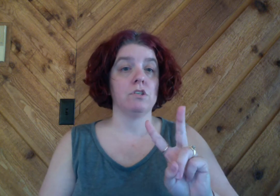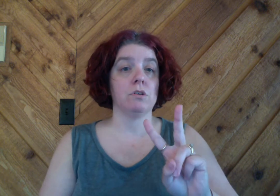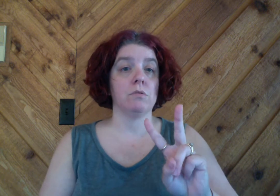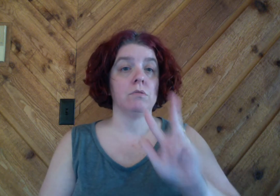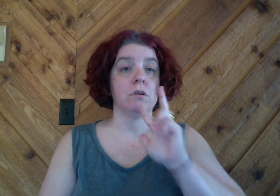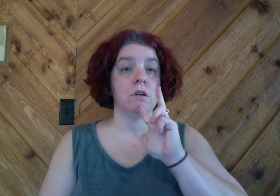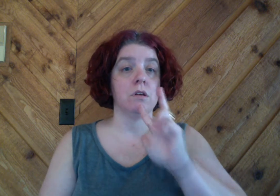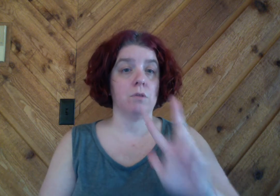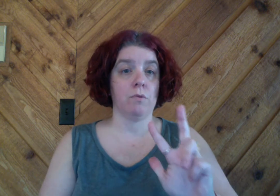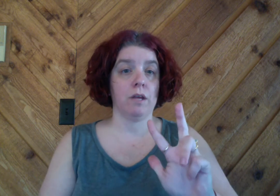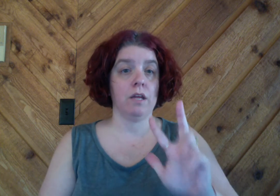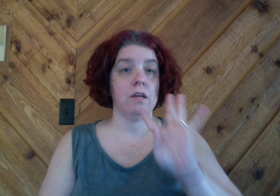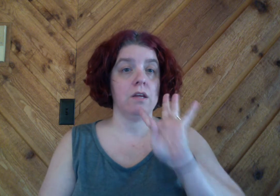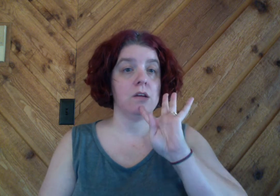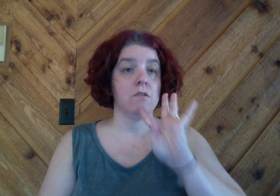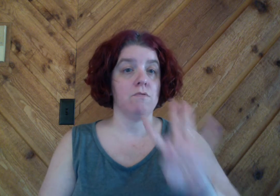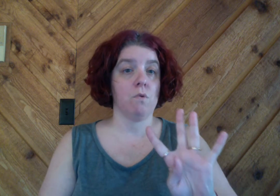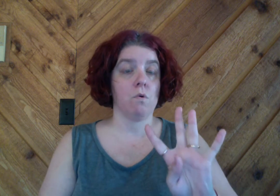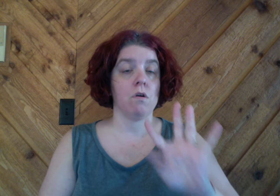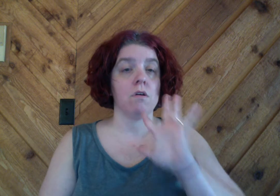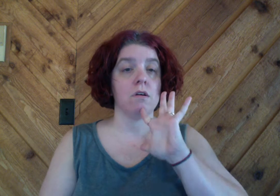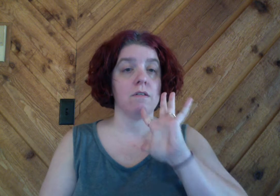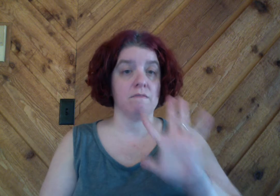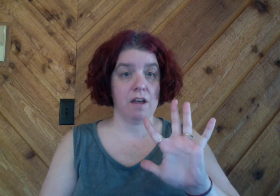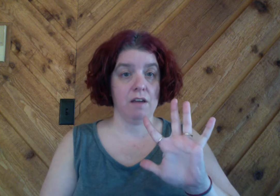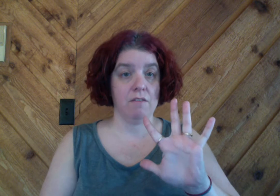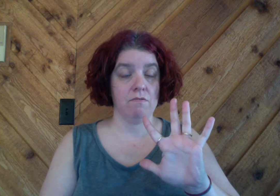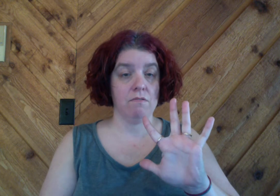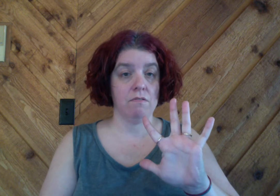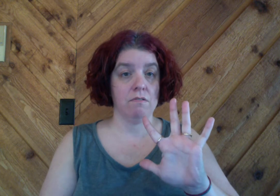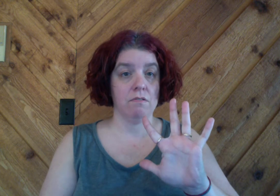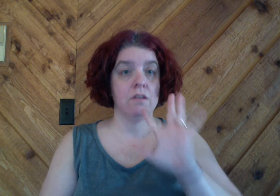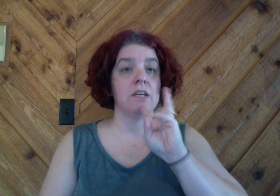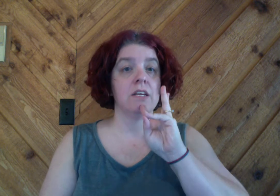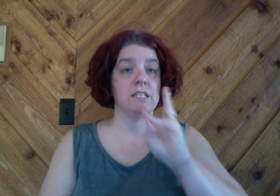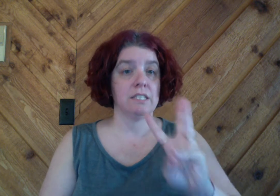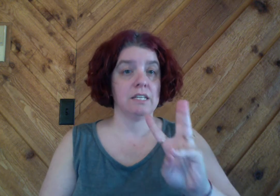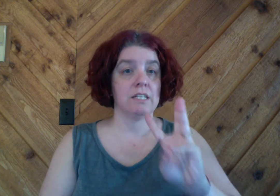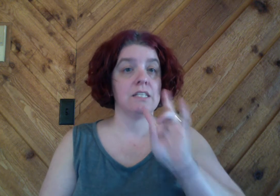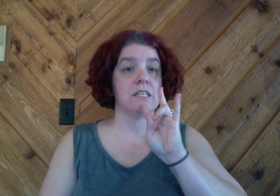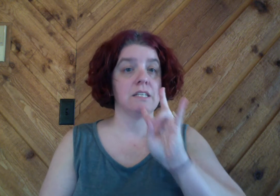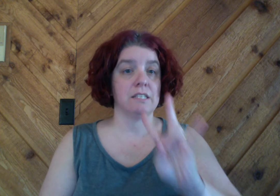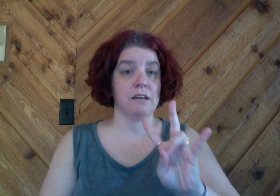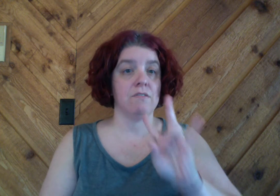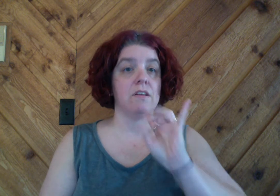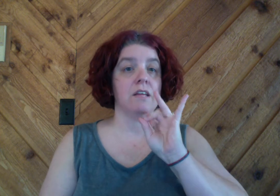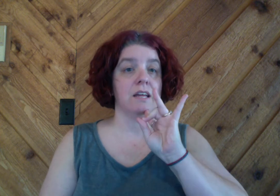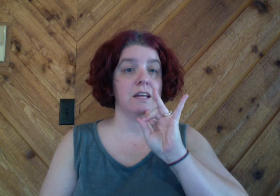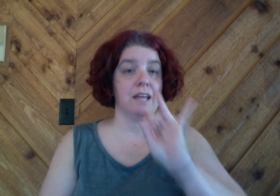2, 3, 4, 5, 6, 7,